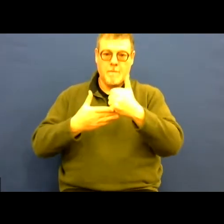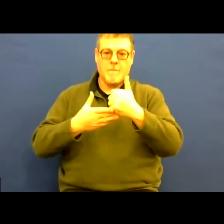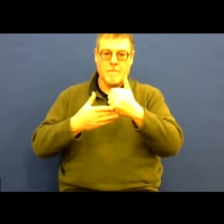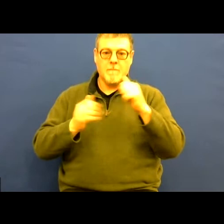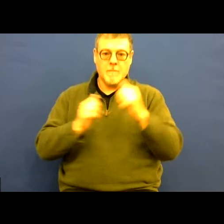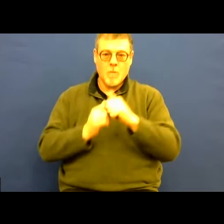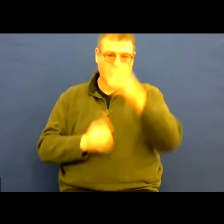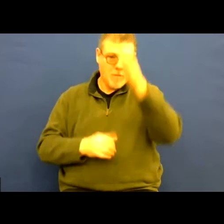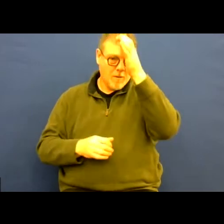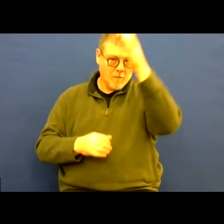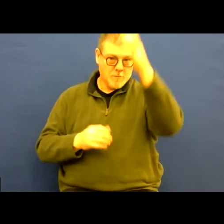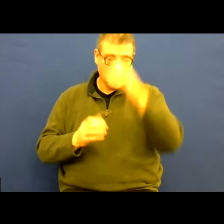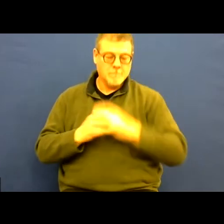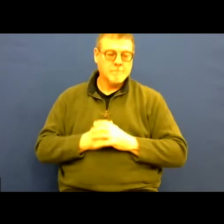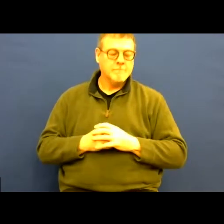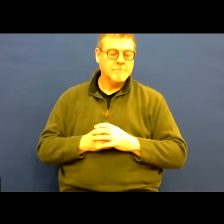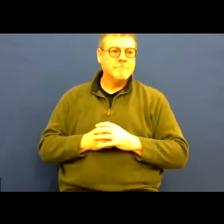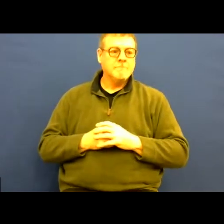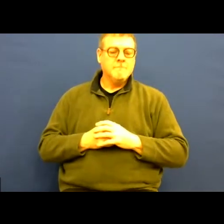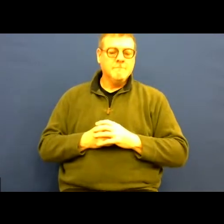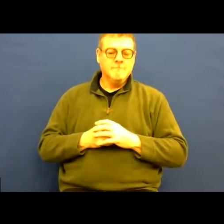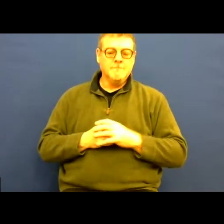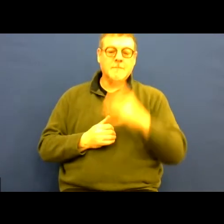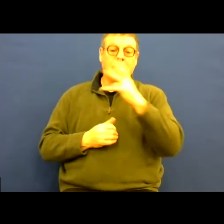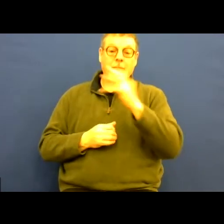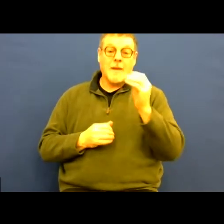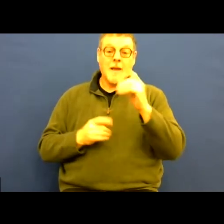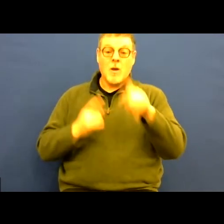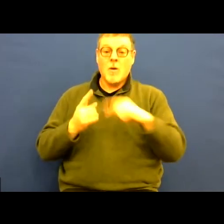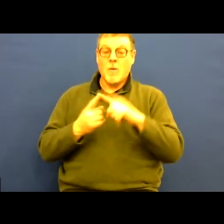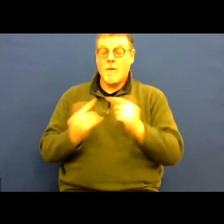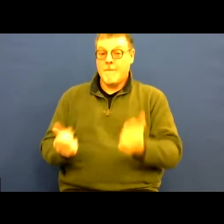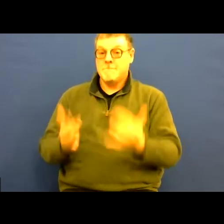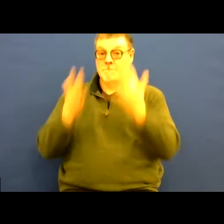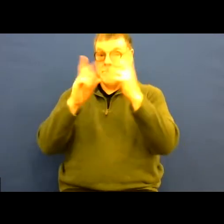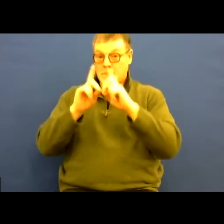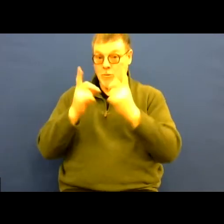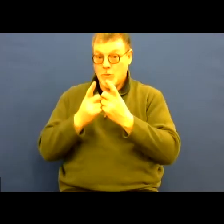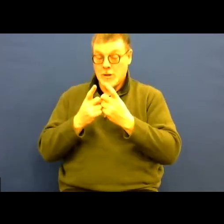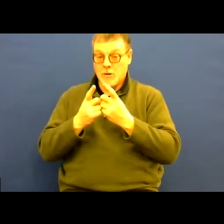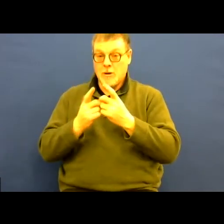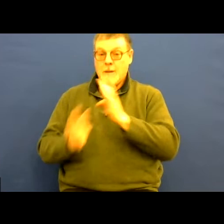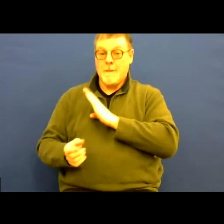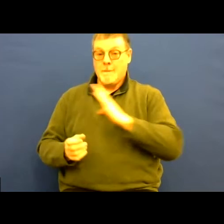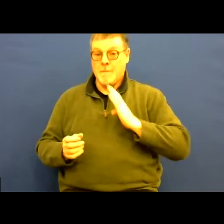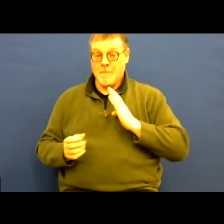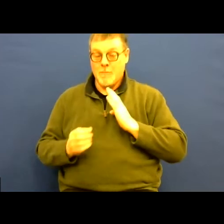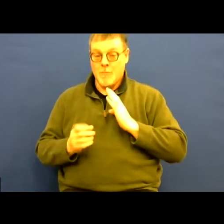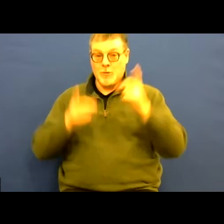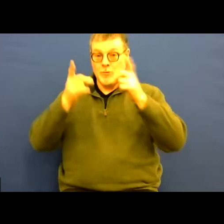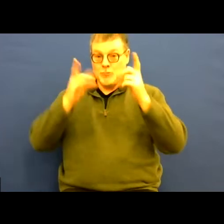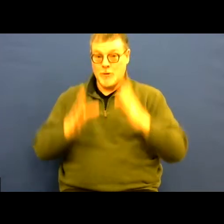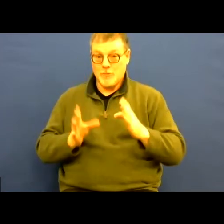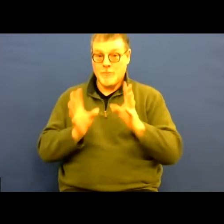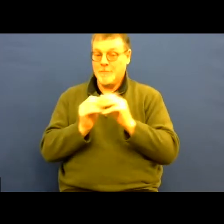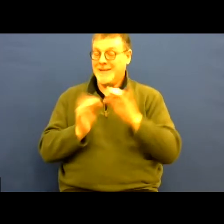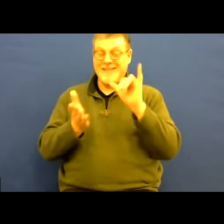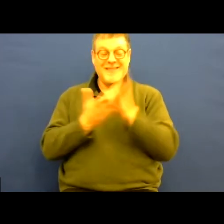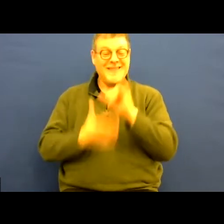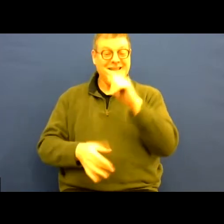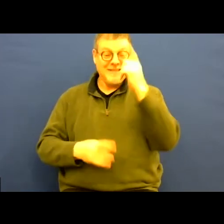constable model for the town. And then I went to the Fire District's Board of Directors meeting, and that's it for me.